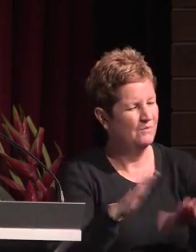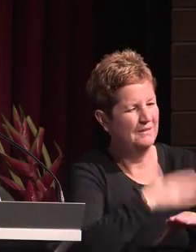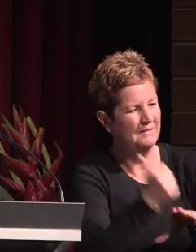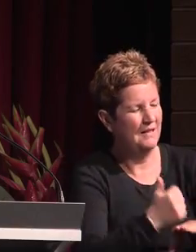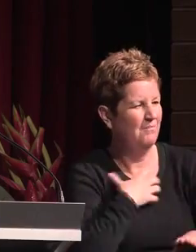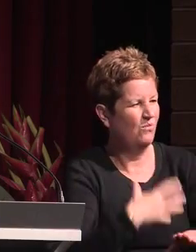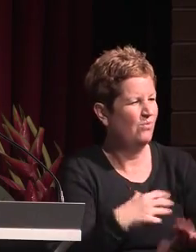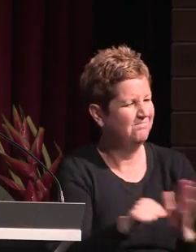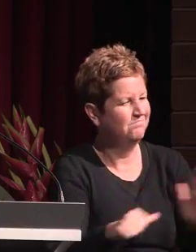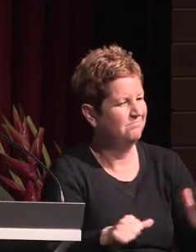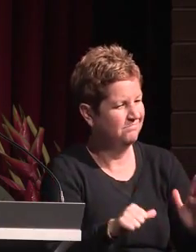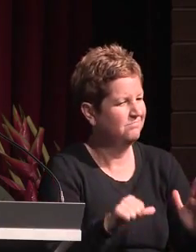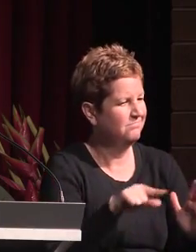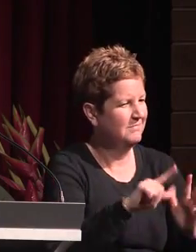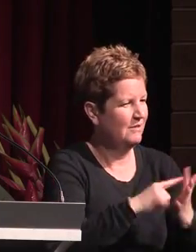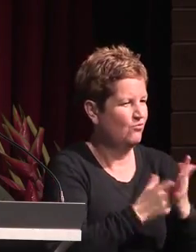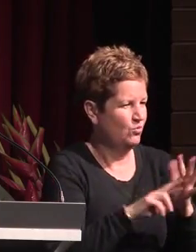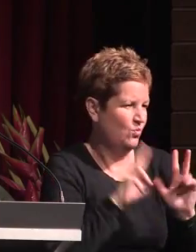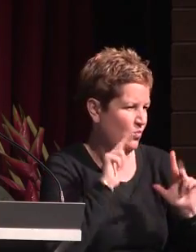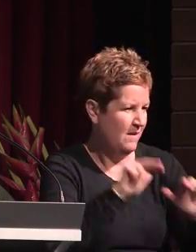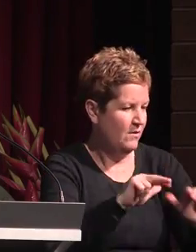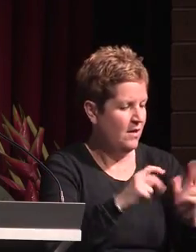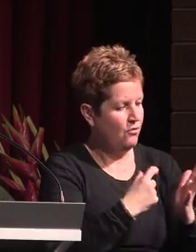structures like rock chutes.